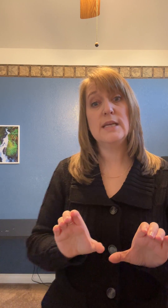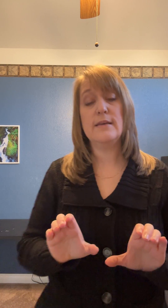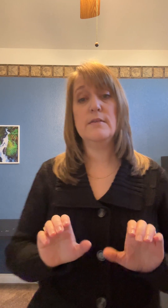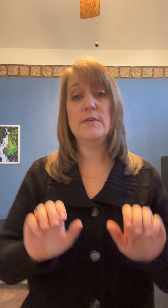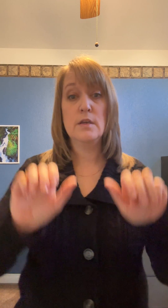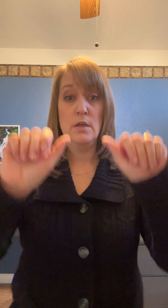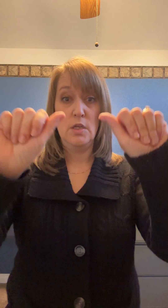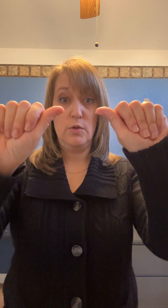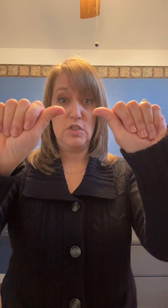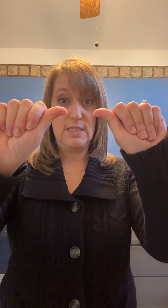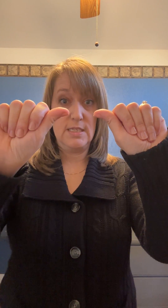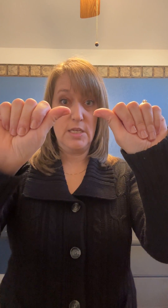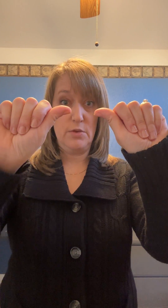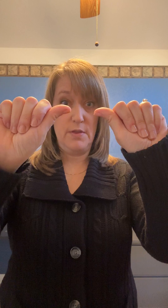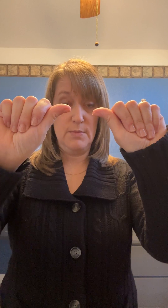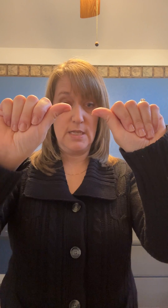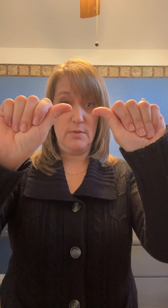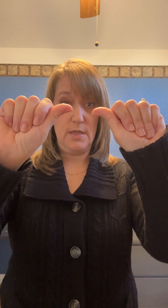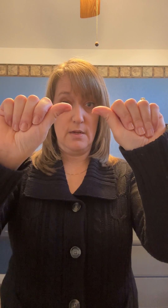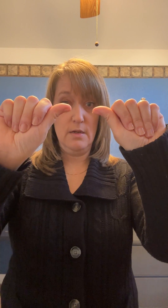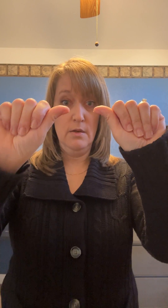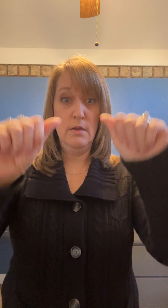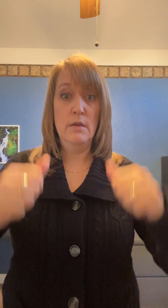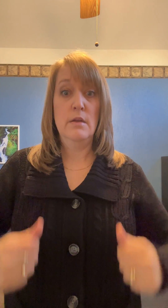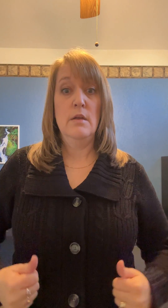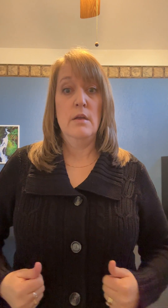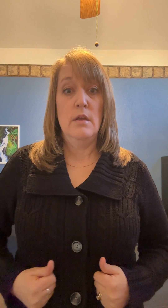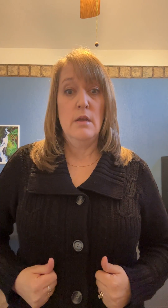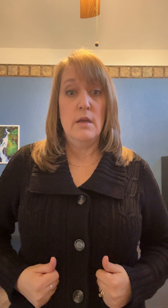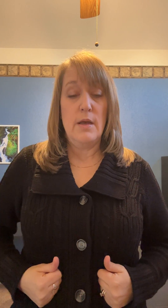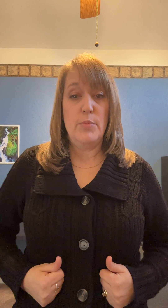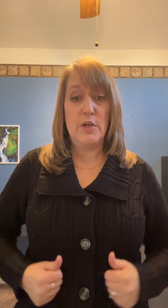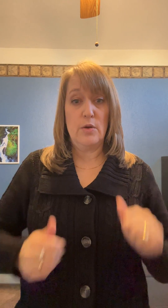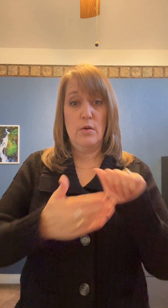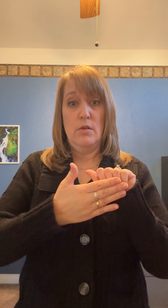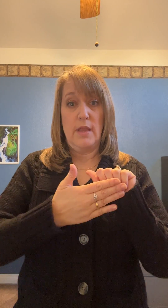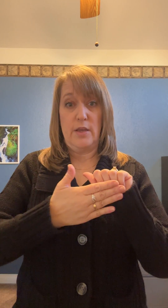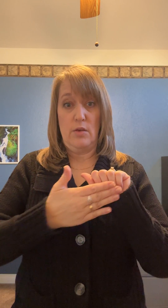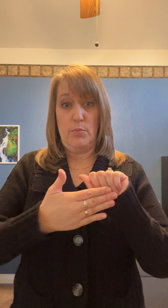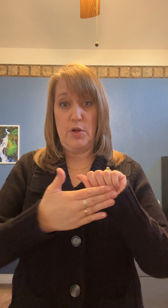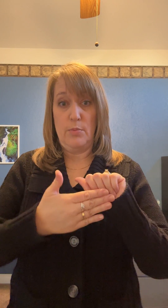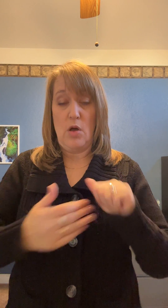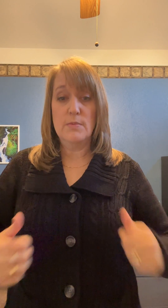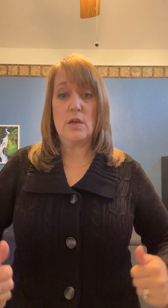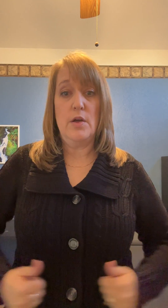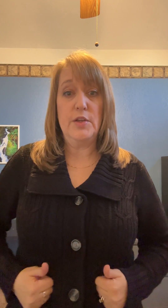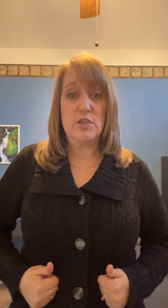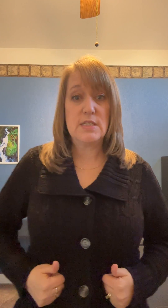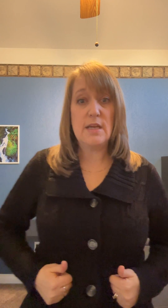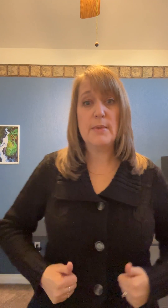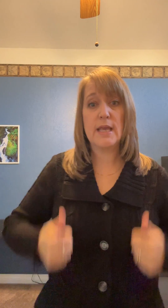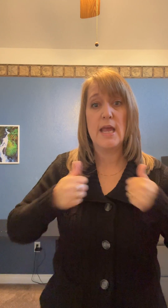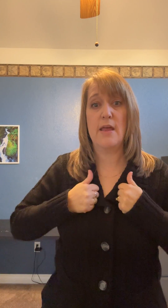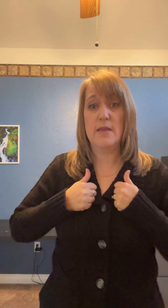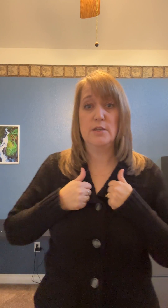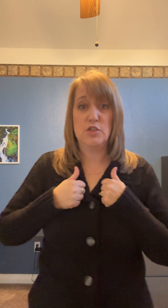live. You want to just stick your thumbs out there and put your palms on your stomach and then your